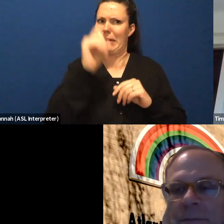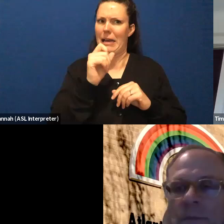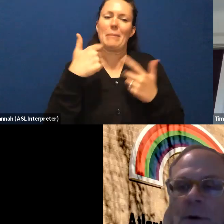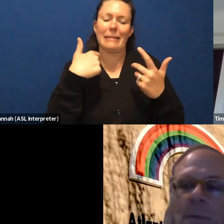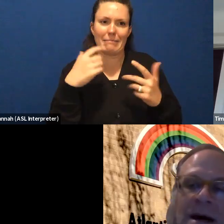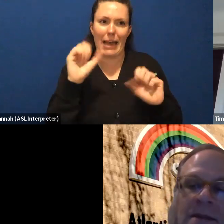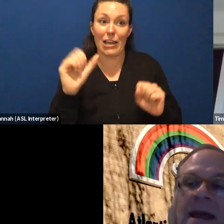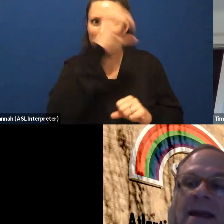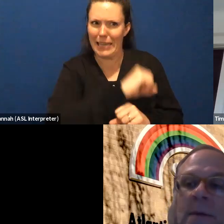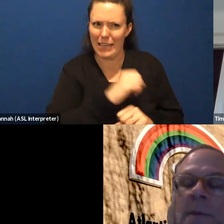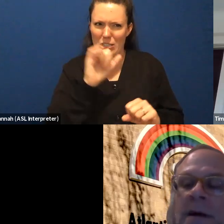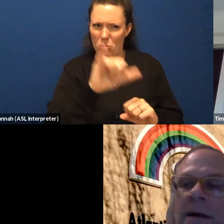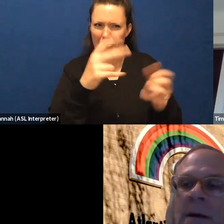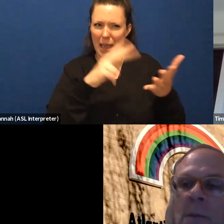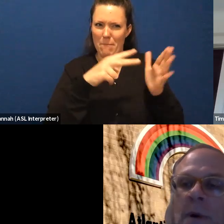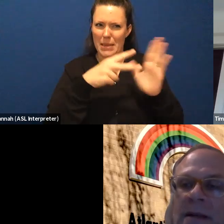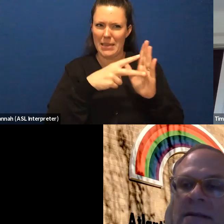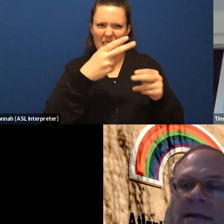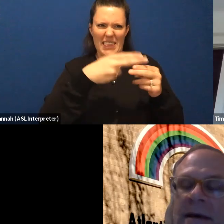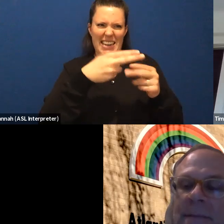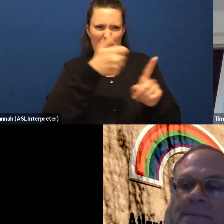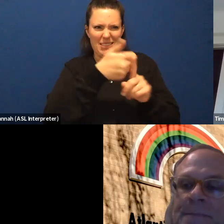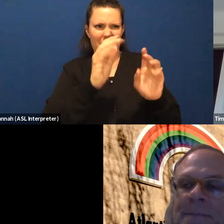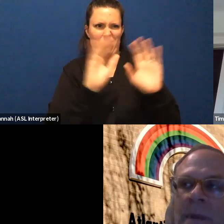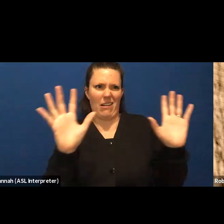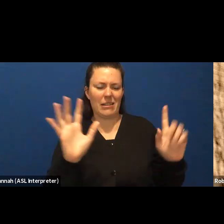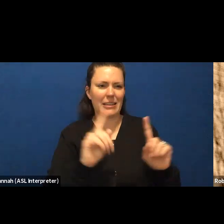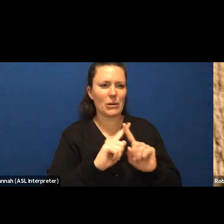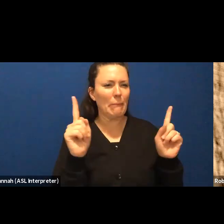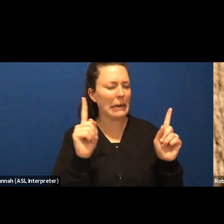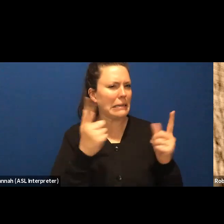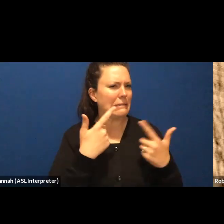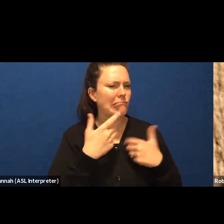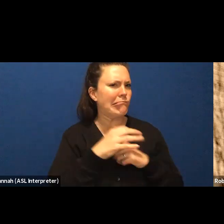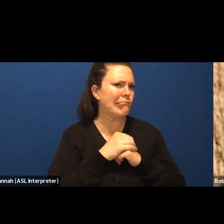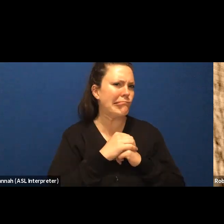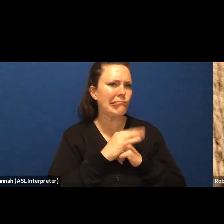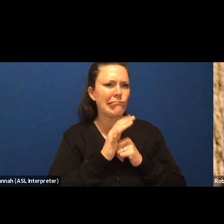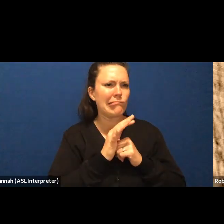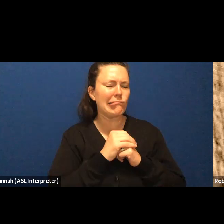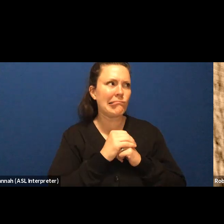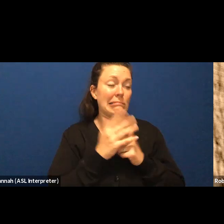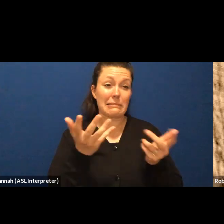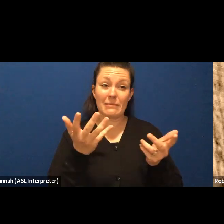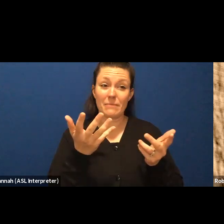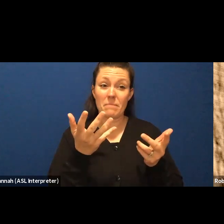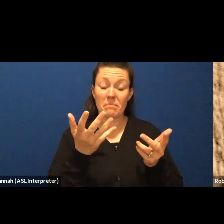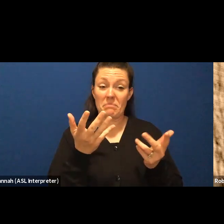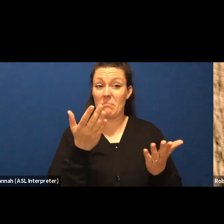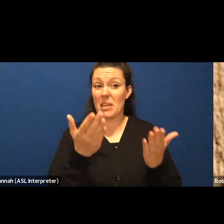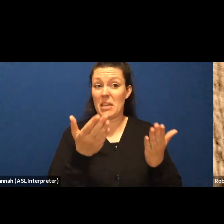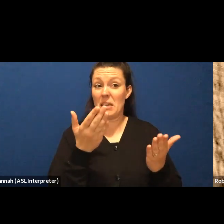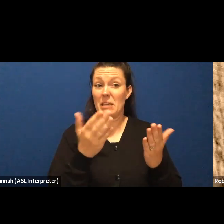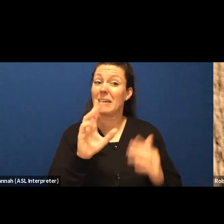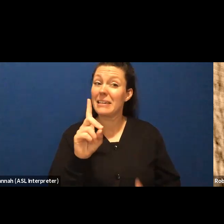by this, by the name, but is it, I would maybe, if